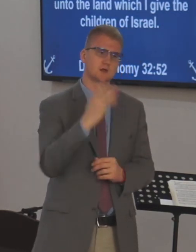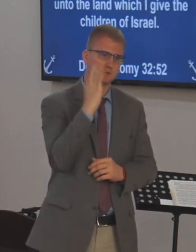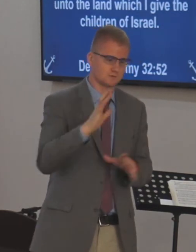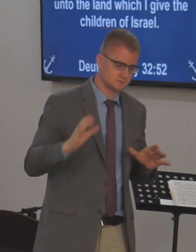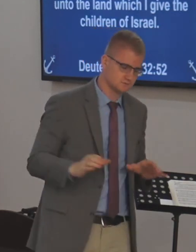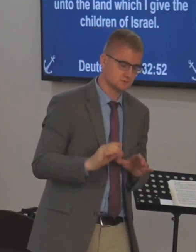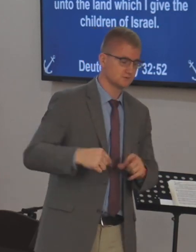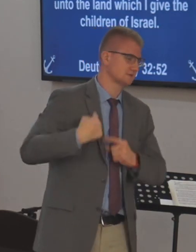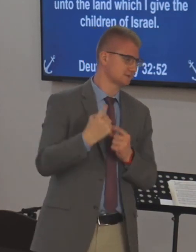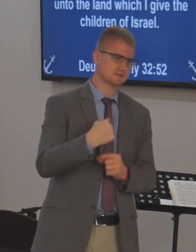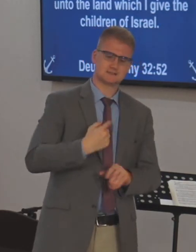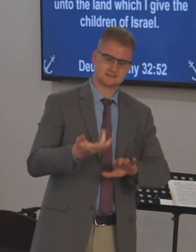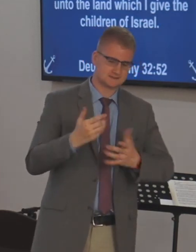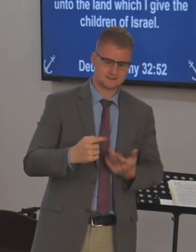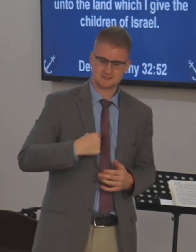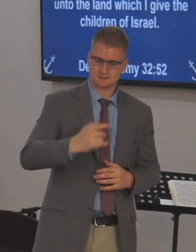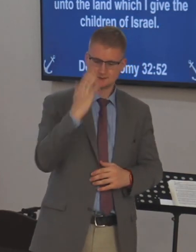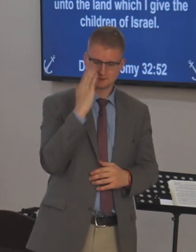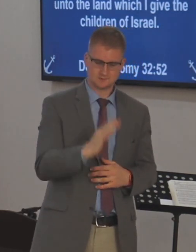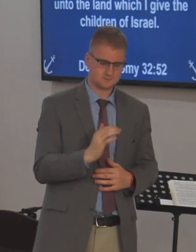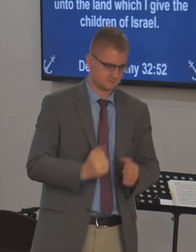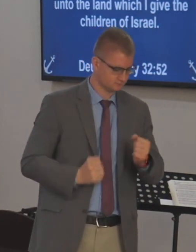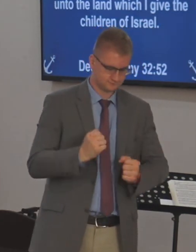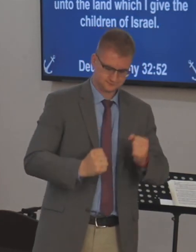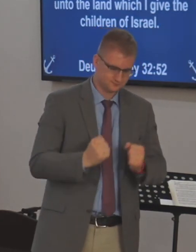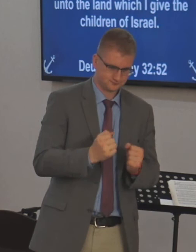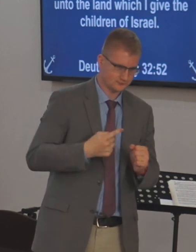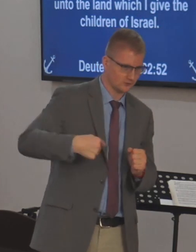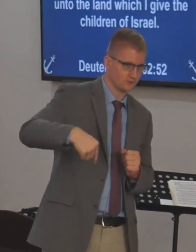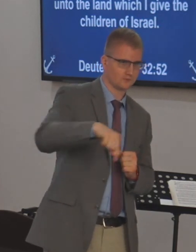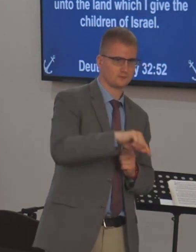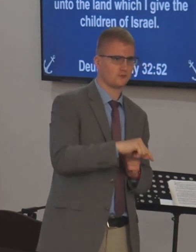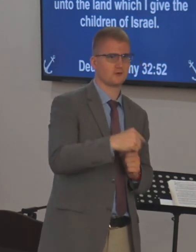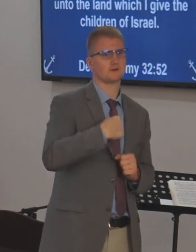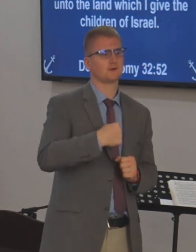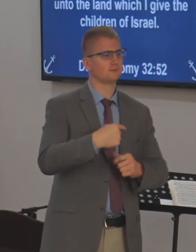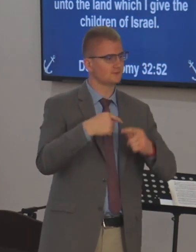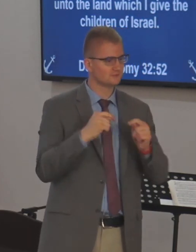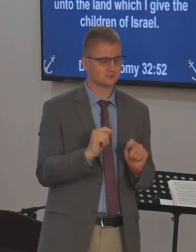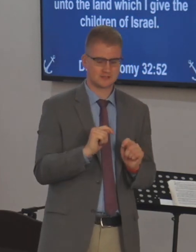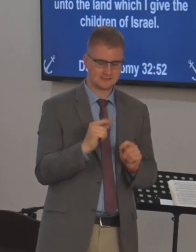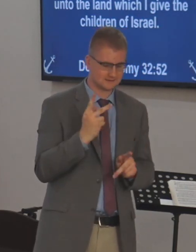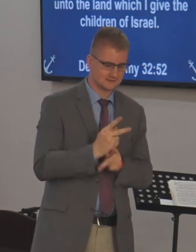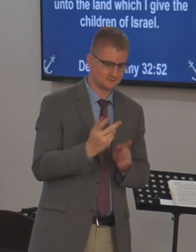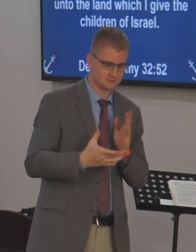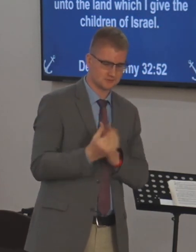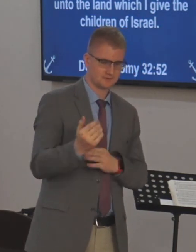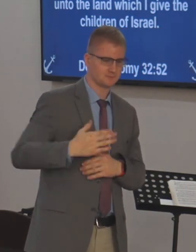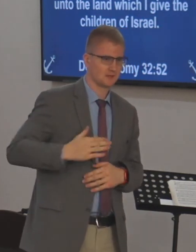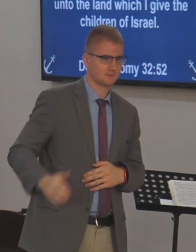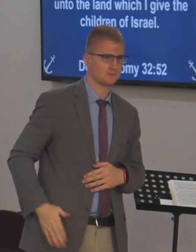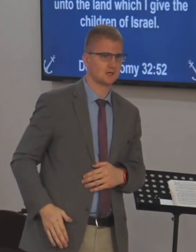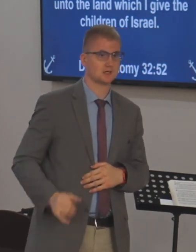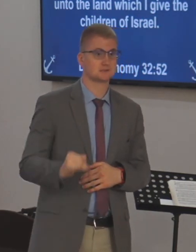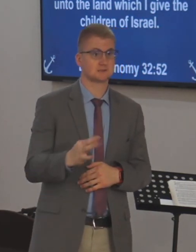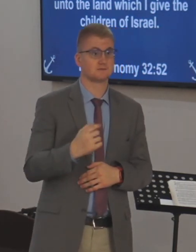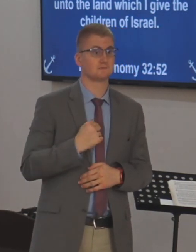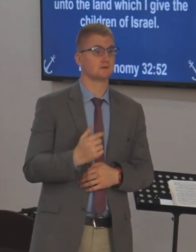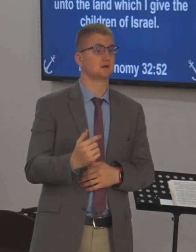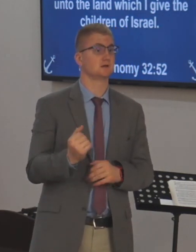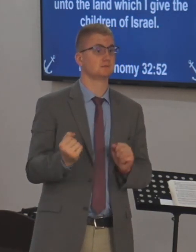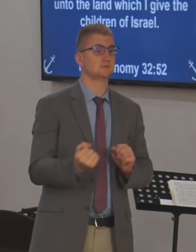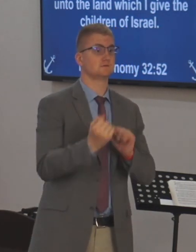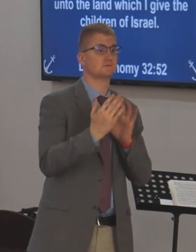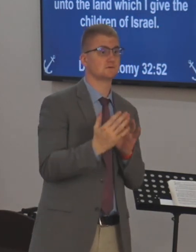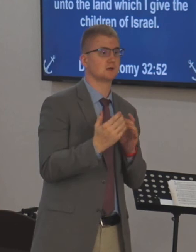to preach. I'm going to shuffle around or jog around. I'm going to keep tracts in my pocket. And if I run into a lost person or